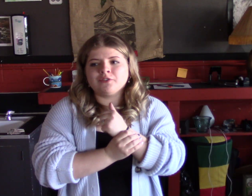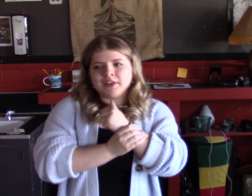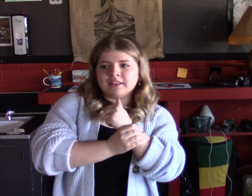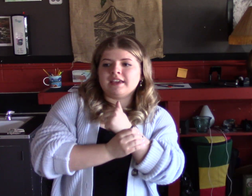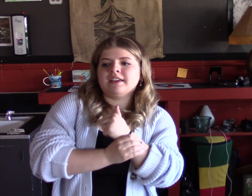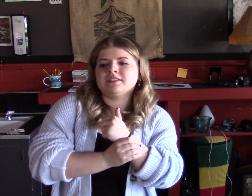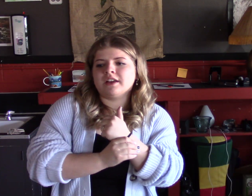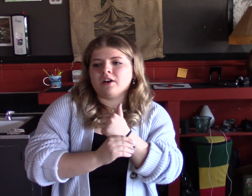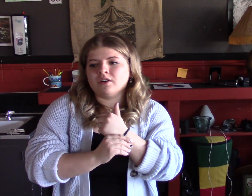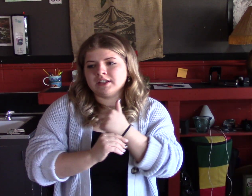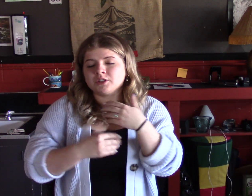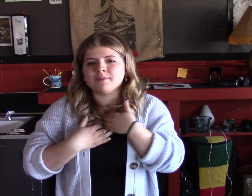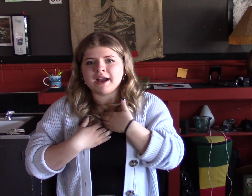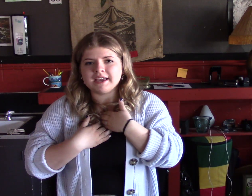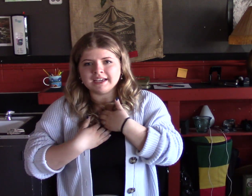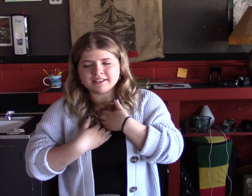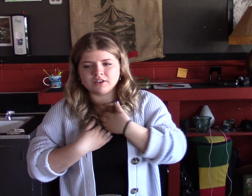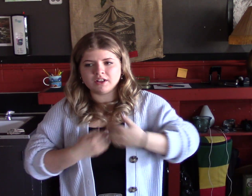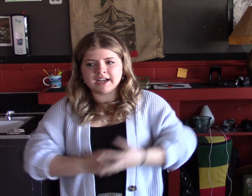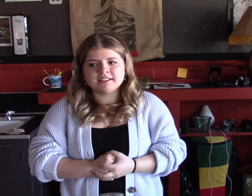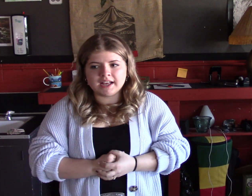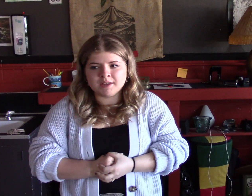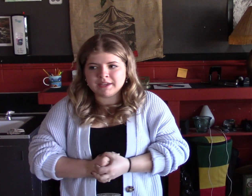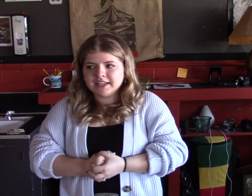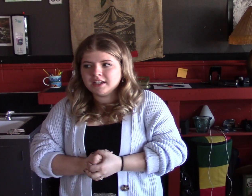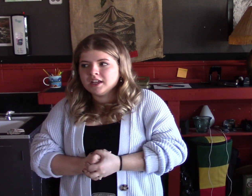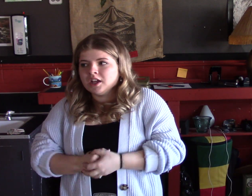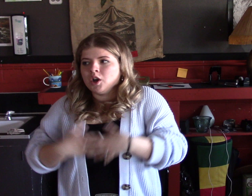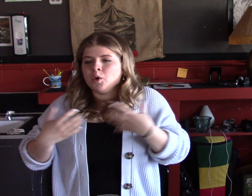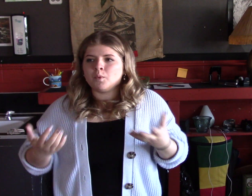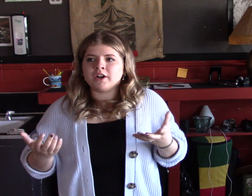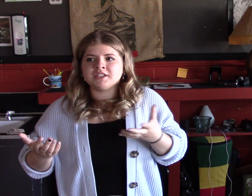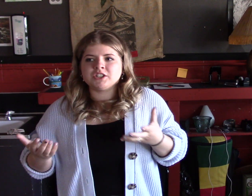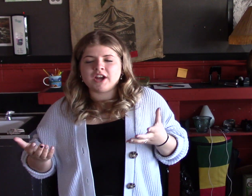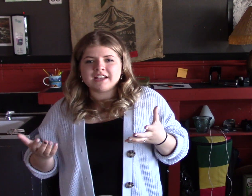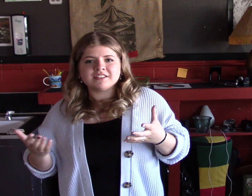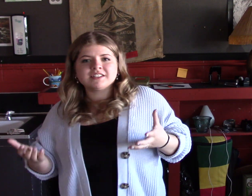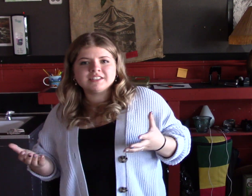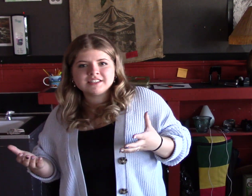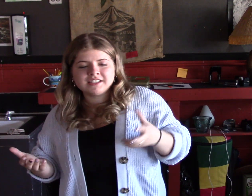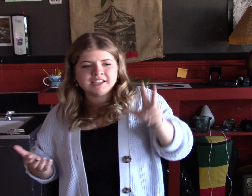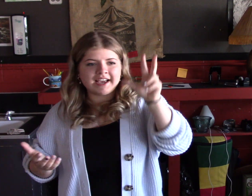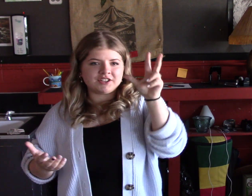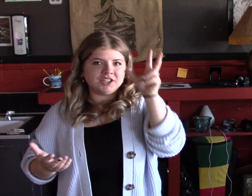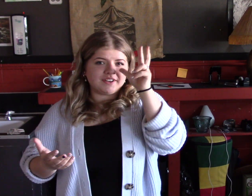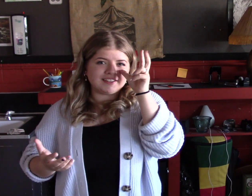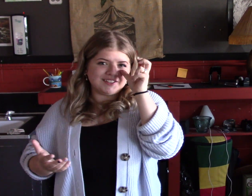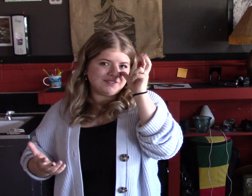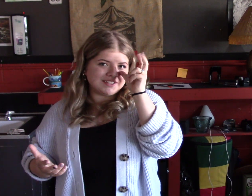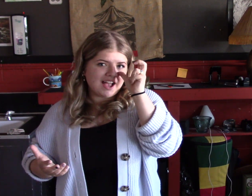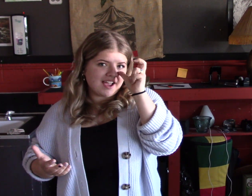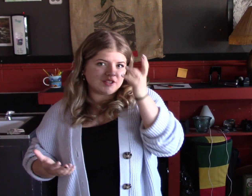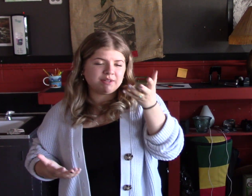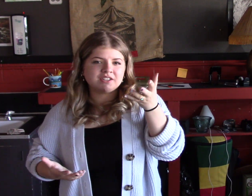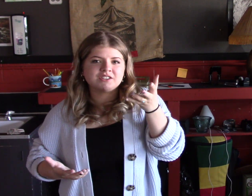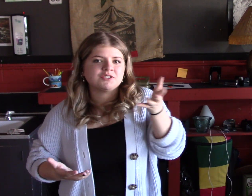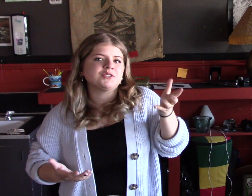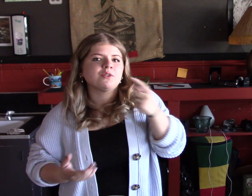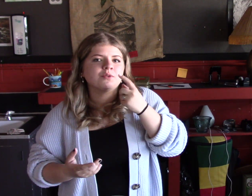in the ASL, so in my ASL class I'm in, when our teacher asks us to listen, he actually directs it to his eyes because there's no